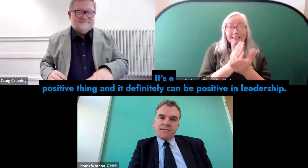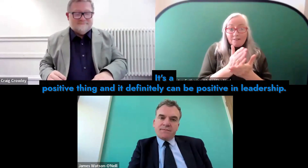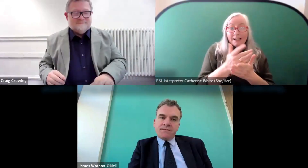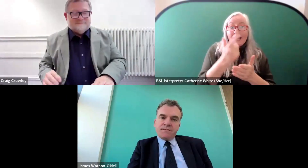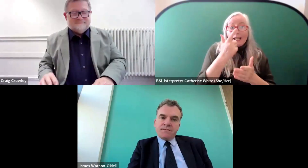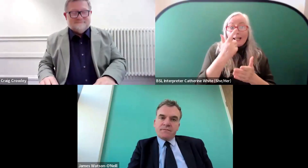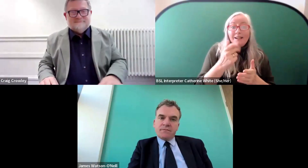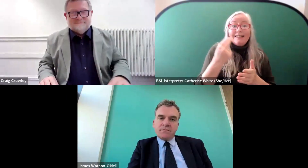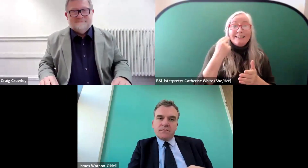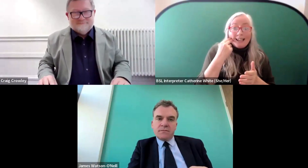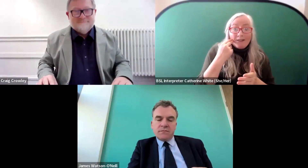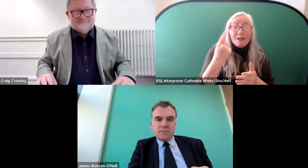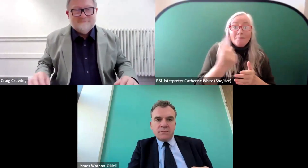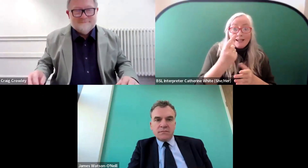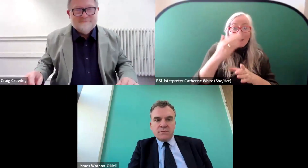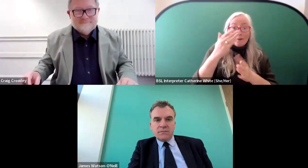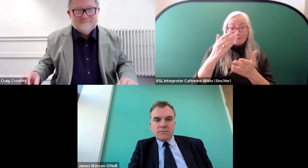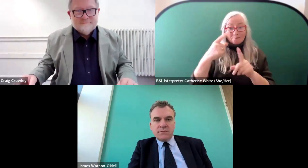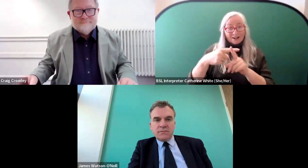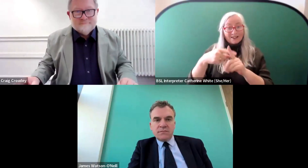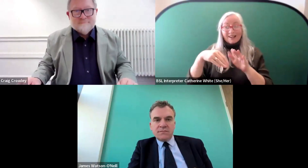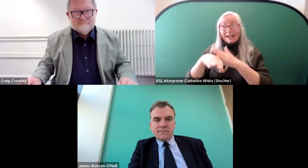leadership.